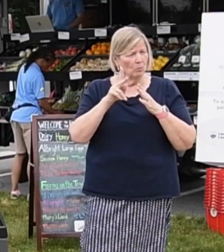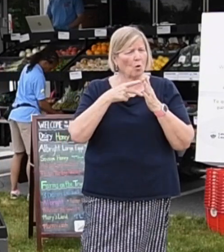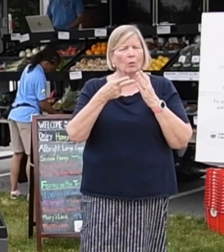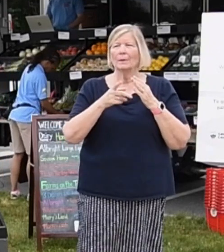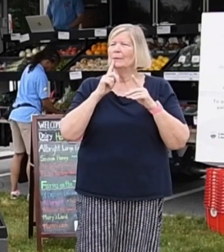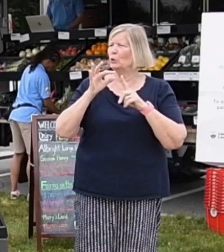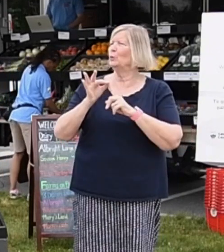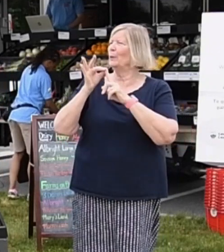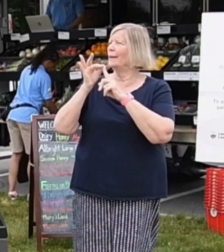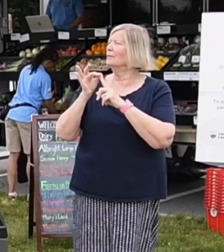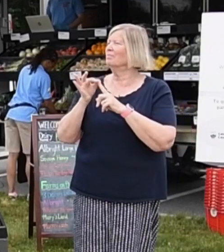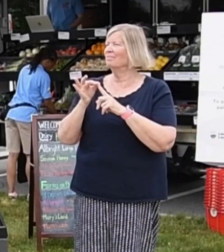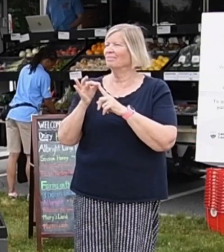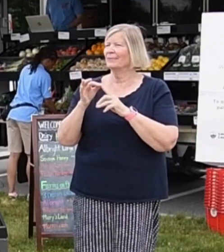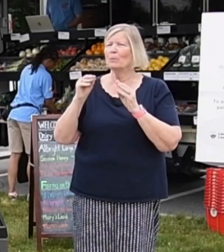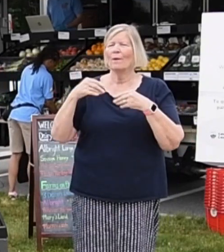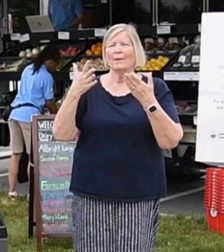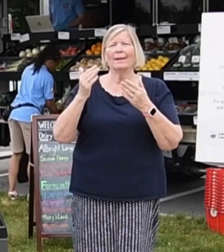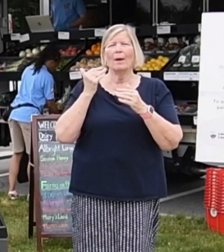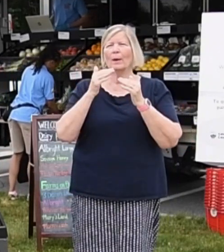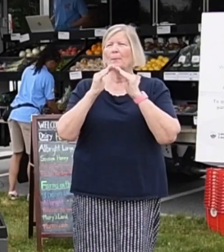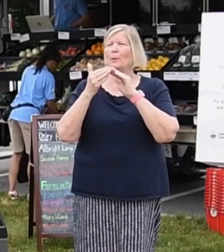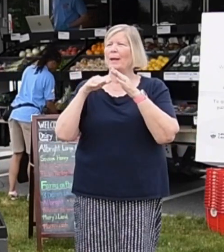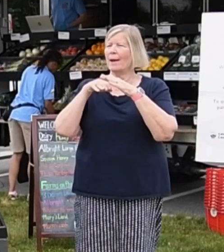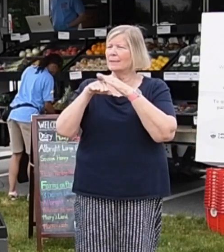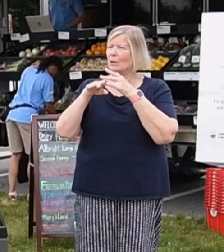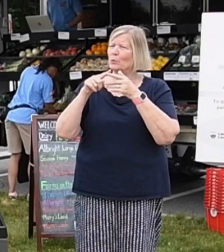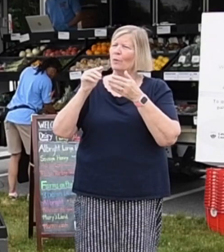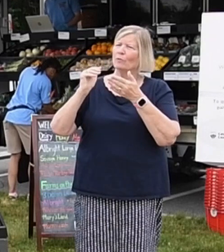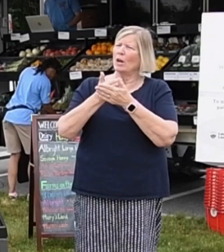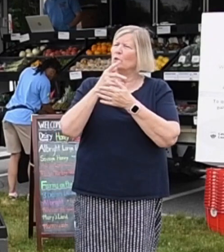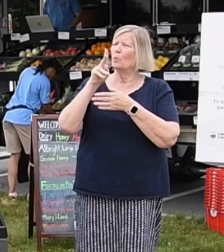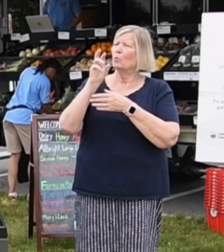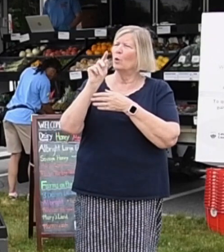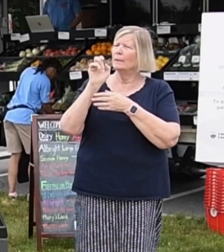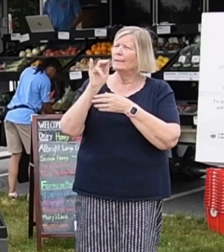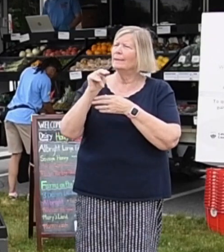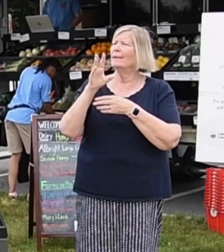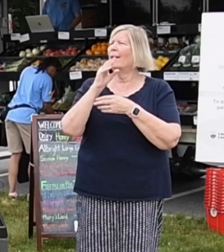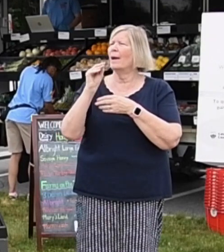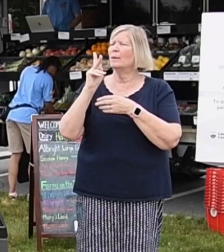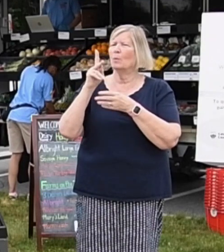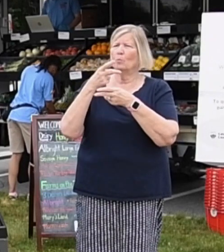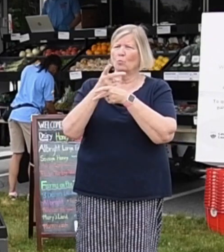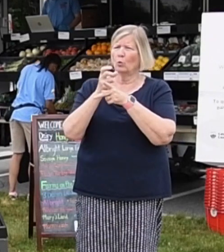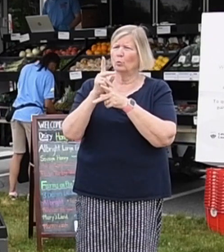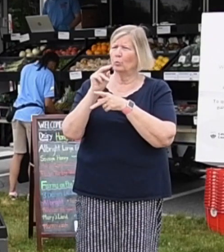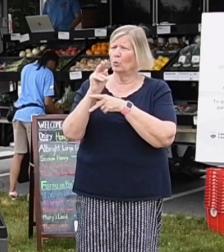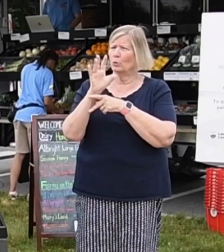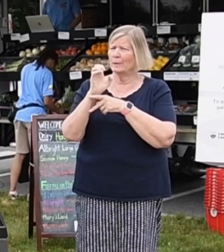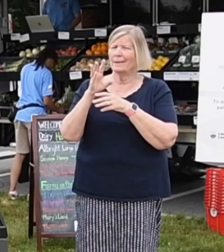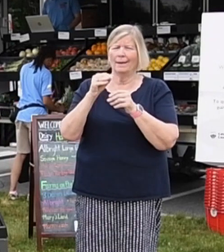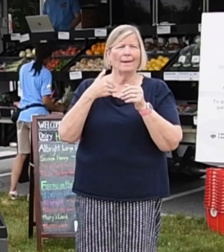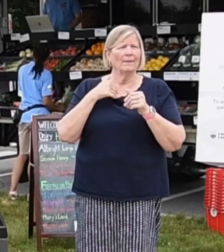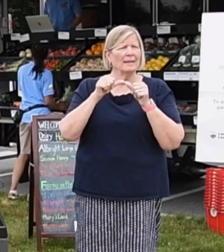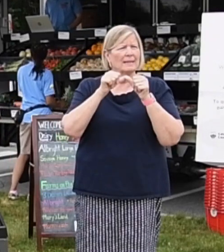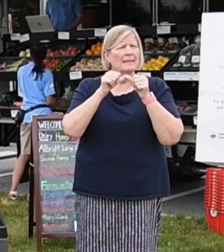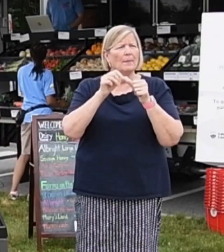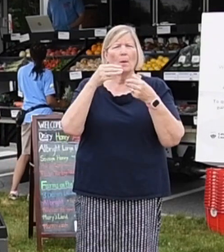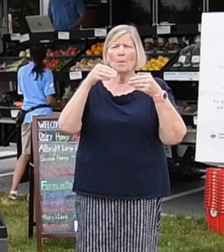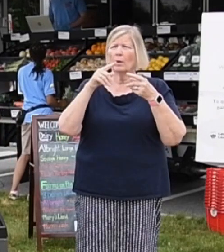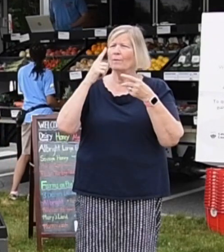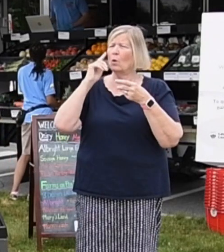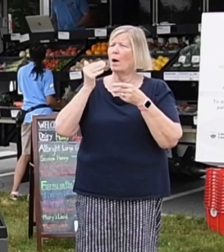truly unique, providing our community access to fresh produce and proteins, creating a sustainable market for our local farms,